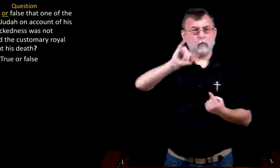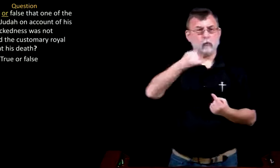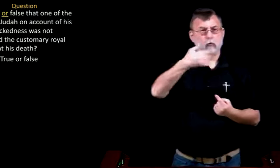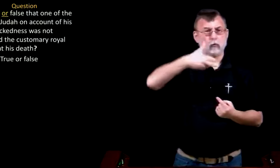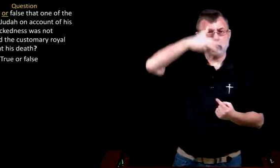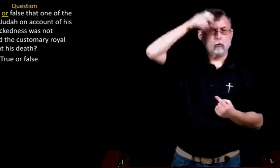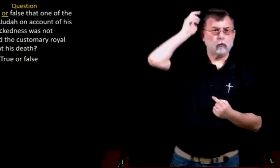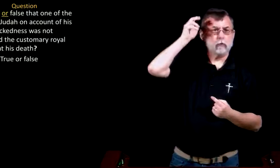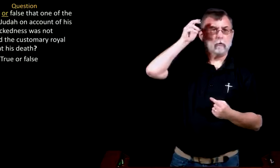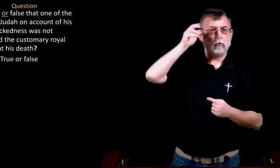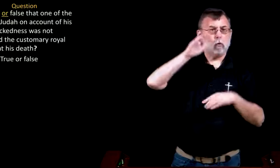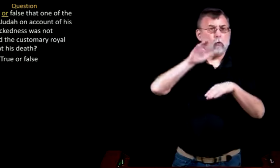One of the kings of Judah,